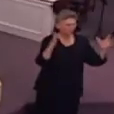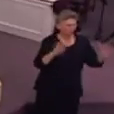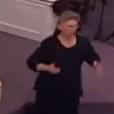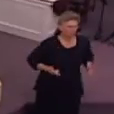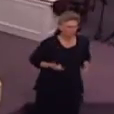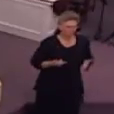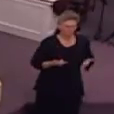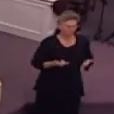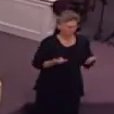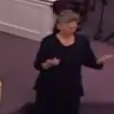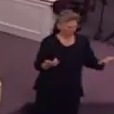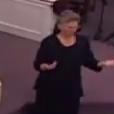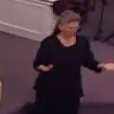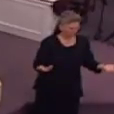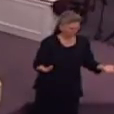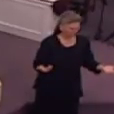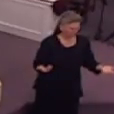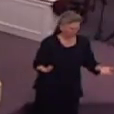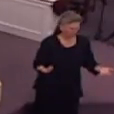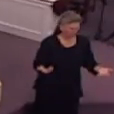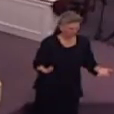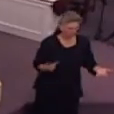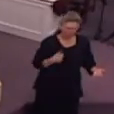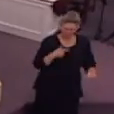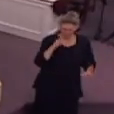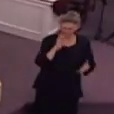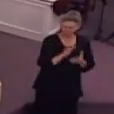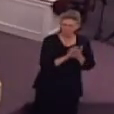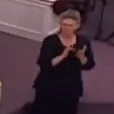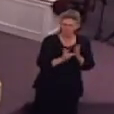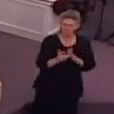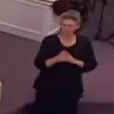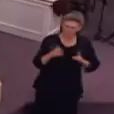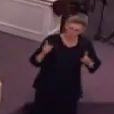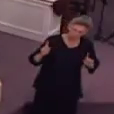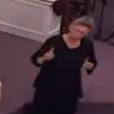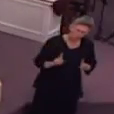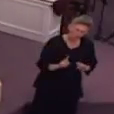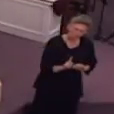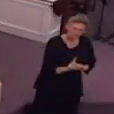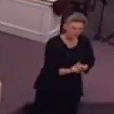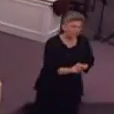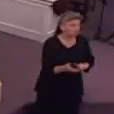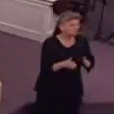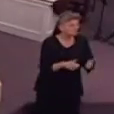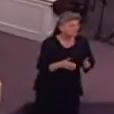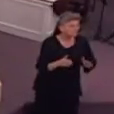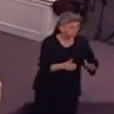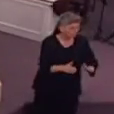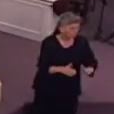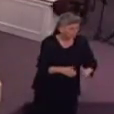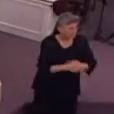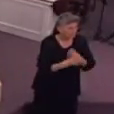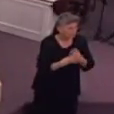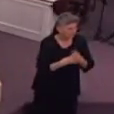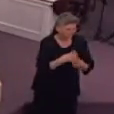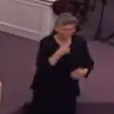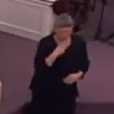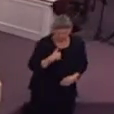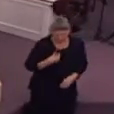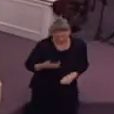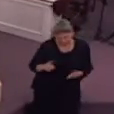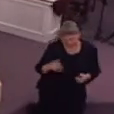their life. Come on, I believe that Jesus Christ walks down death row in the prison cells and say, I died for